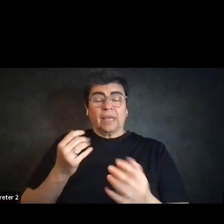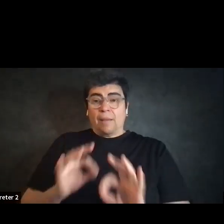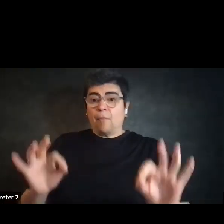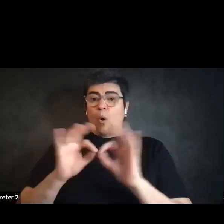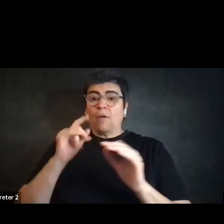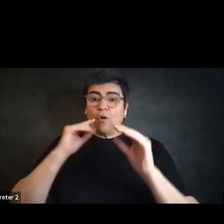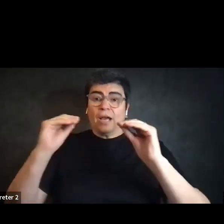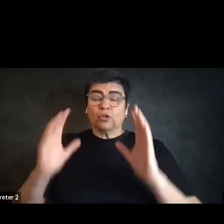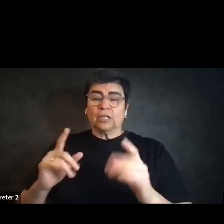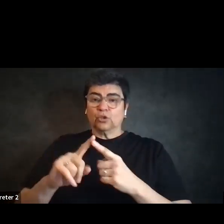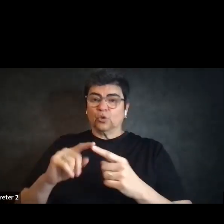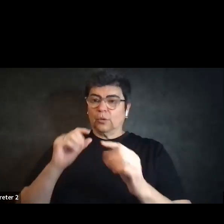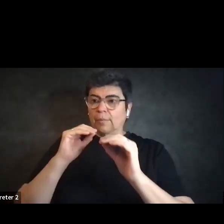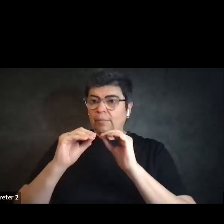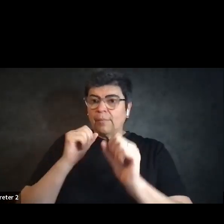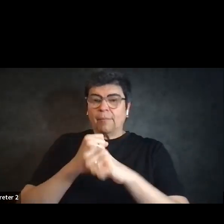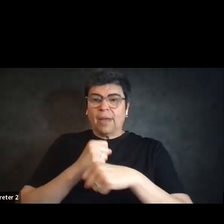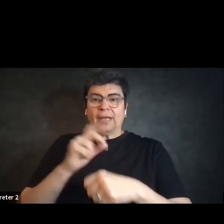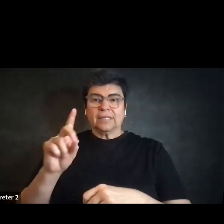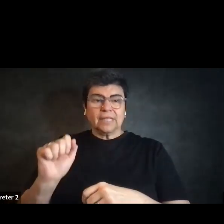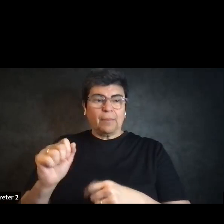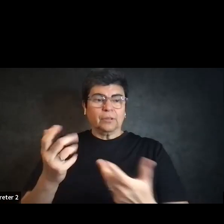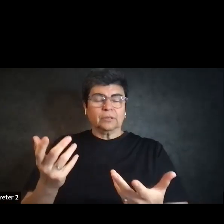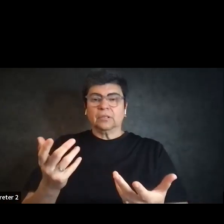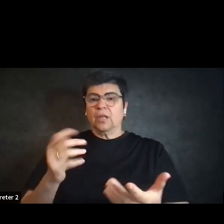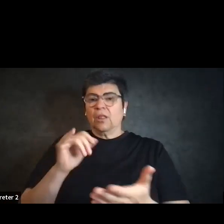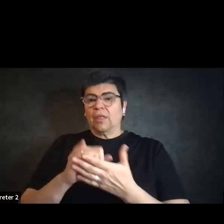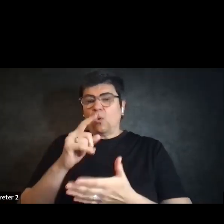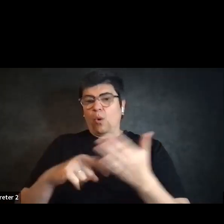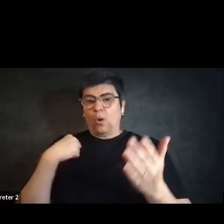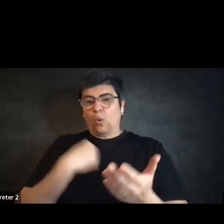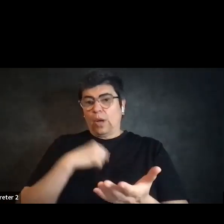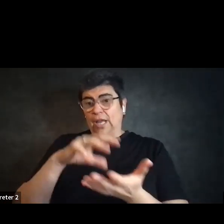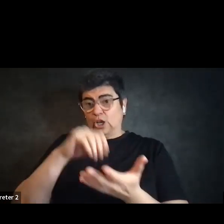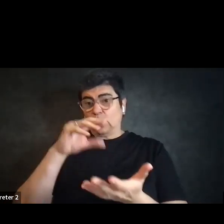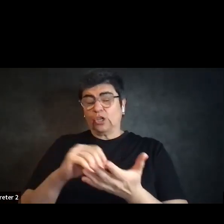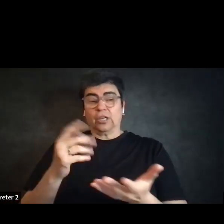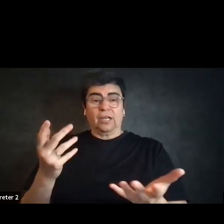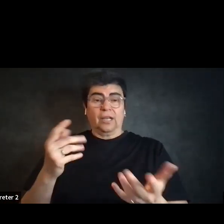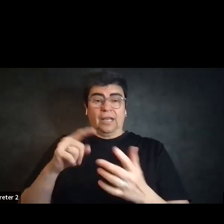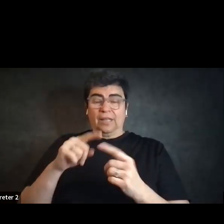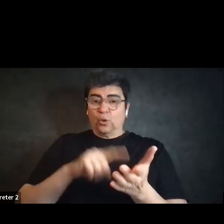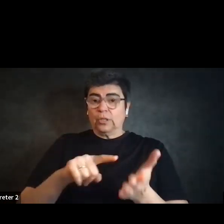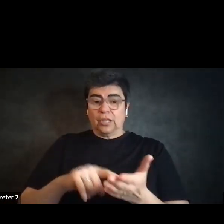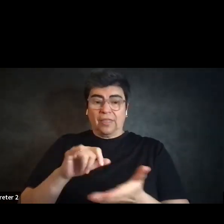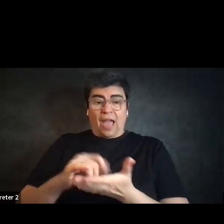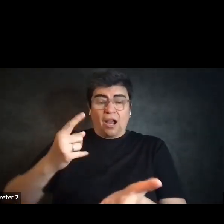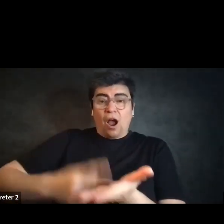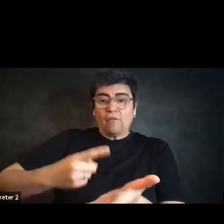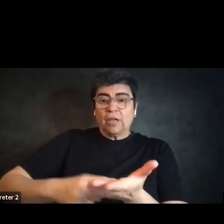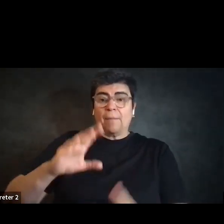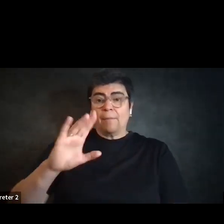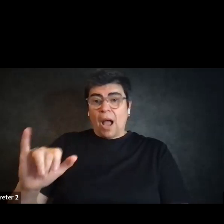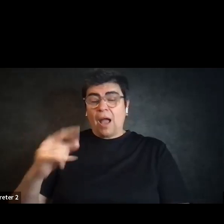these modules for disability competencies. It is important to learn what we learned from our research is that conversations by,